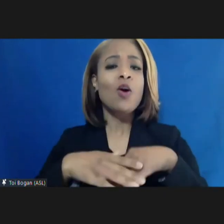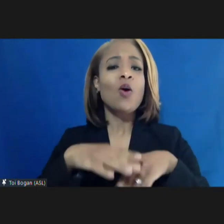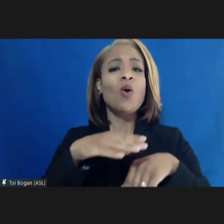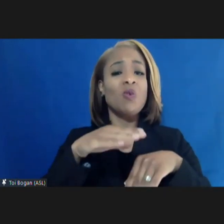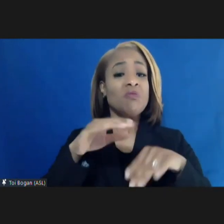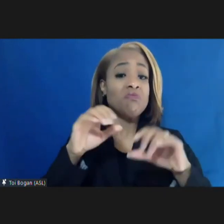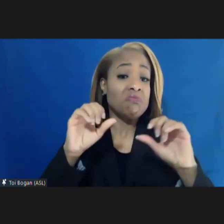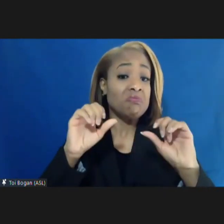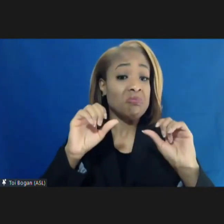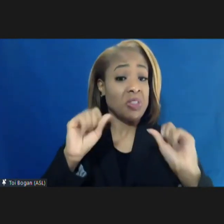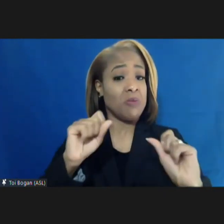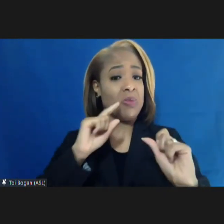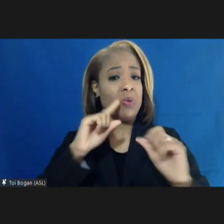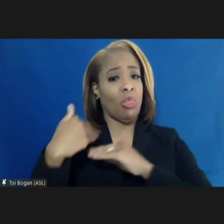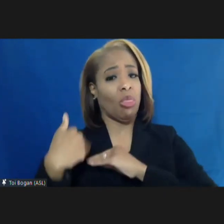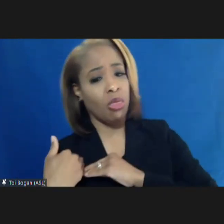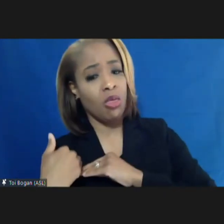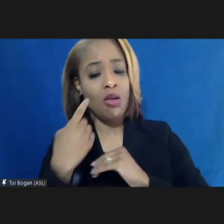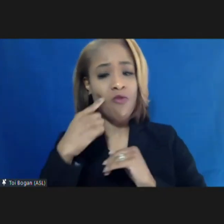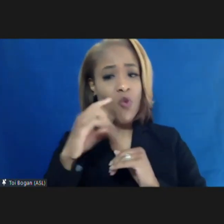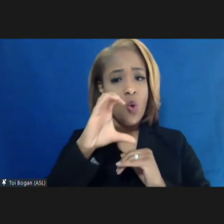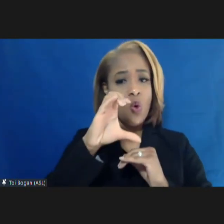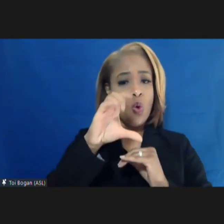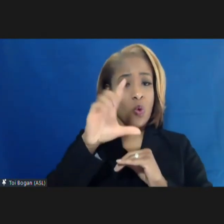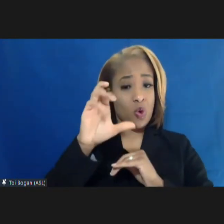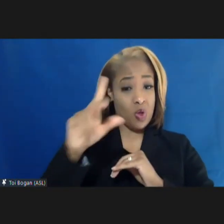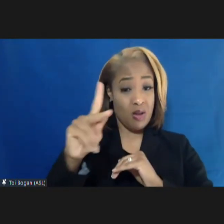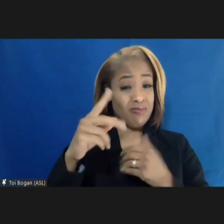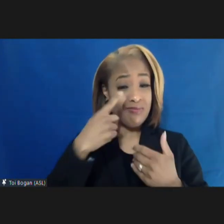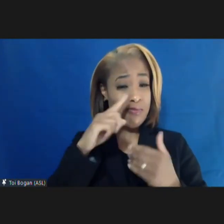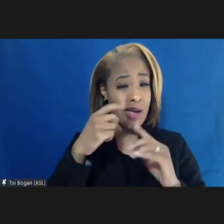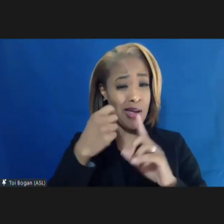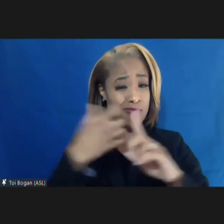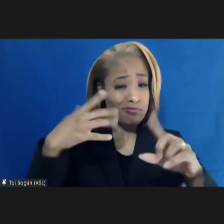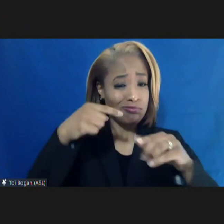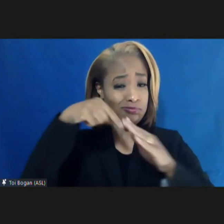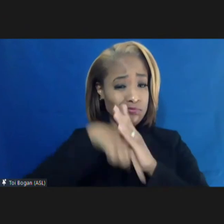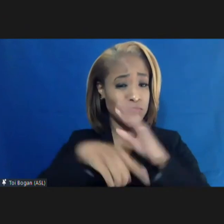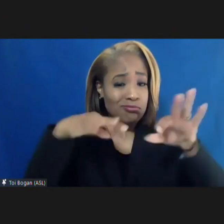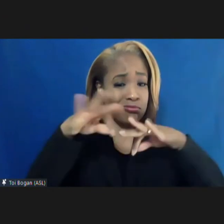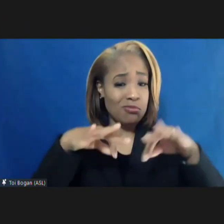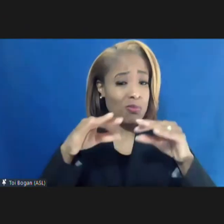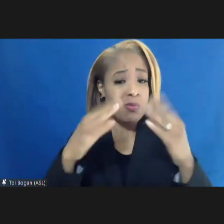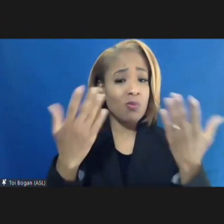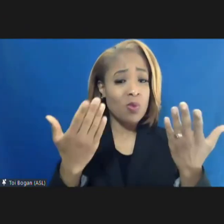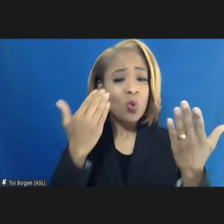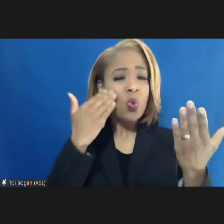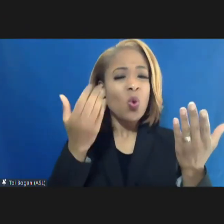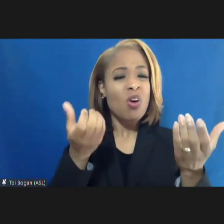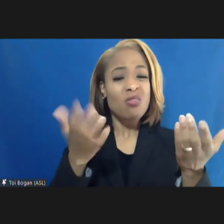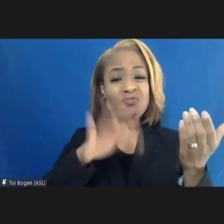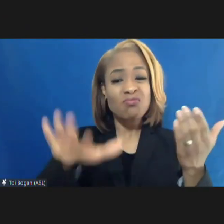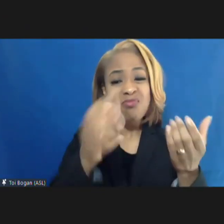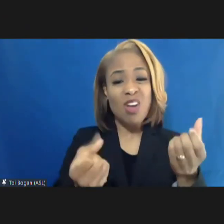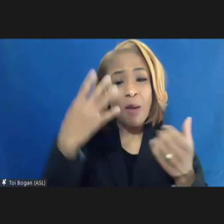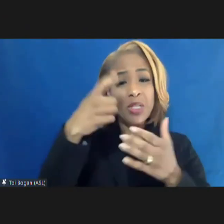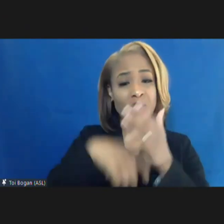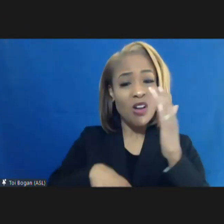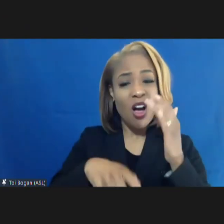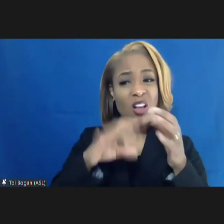be pretty burdensome for clerks. Can you speak a little bit more to that? Do you know what sort of costs might be associated with